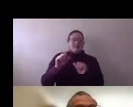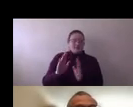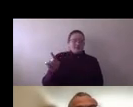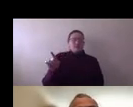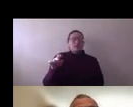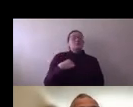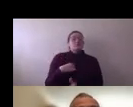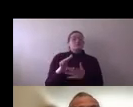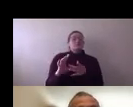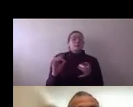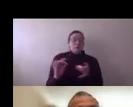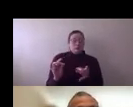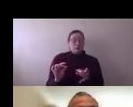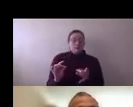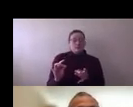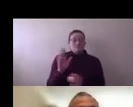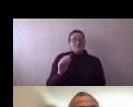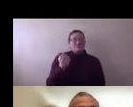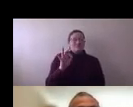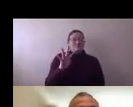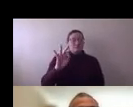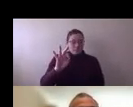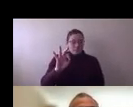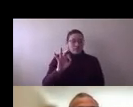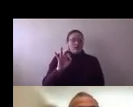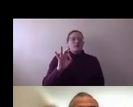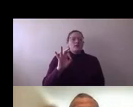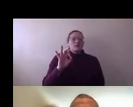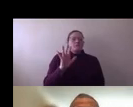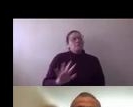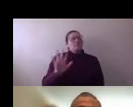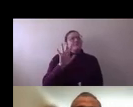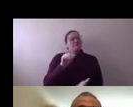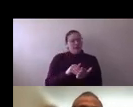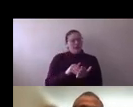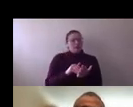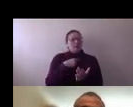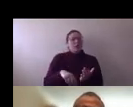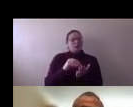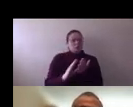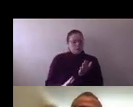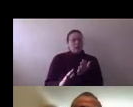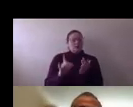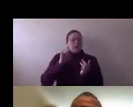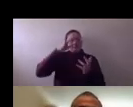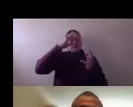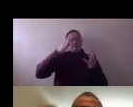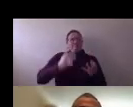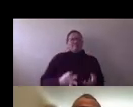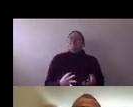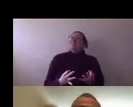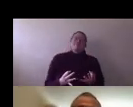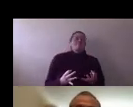mentioned, around 1949, there were about 5,000 Chinese students who had to make a decision.